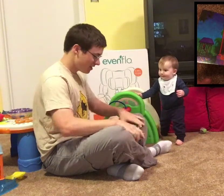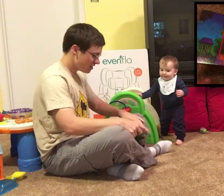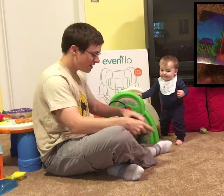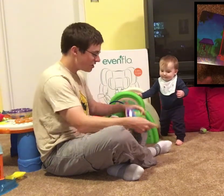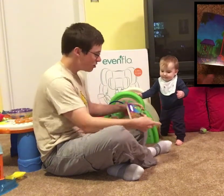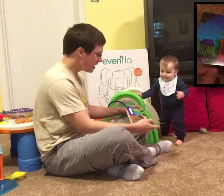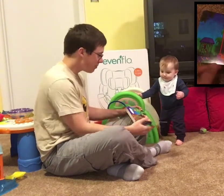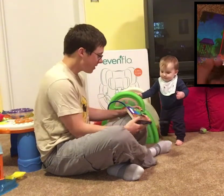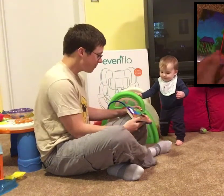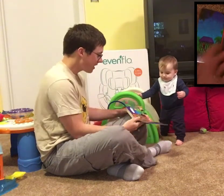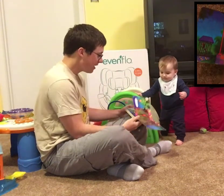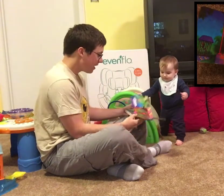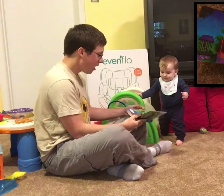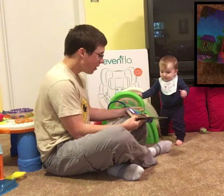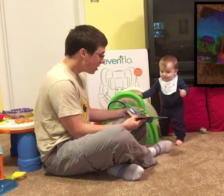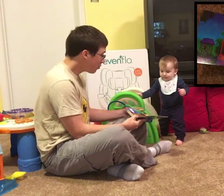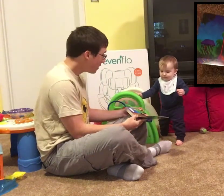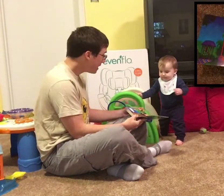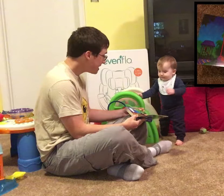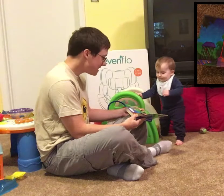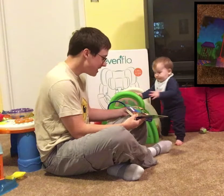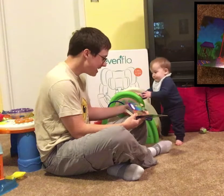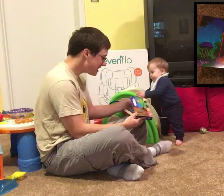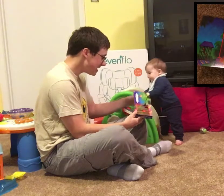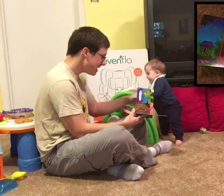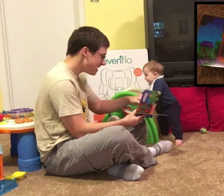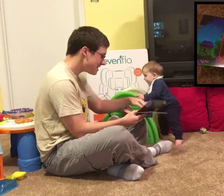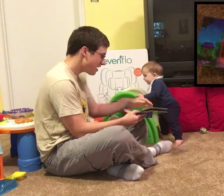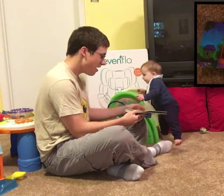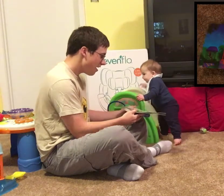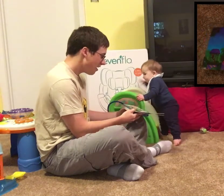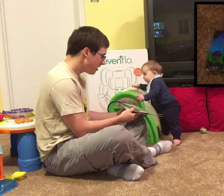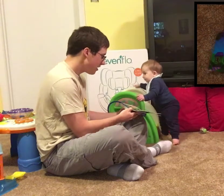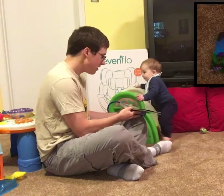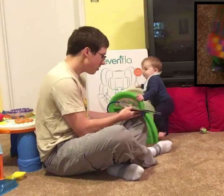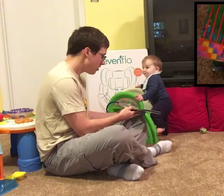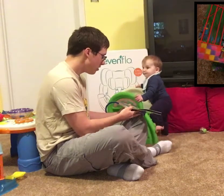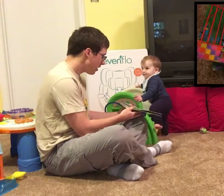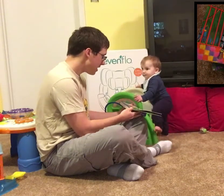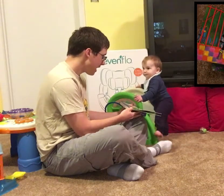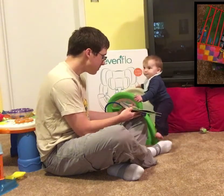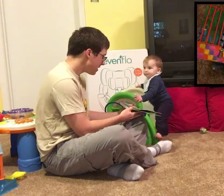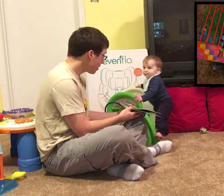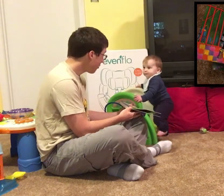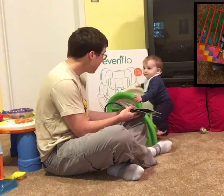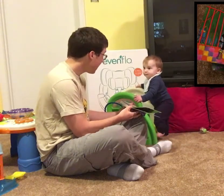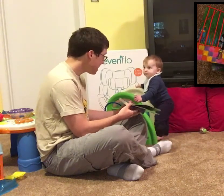You see the zookeeper? Oh, and the gorilla is stealing his keys. Look at the next page. The gorilla gets